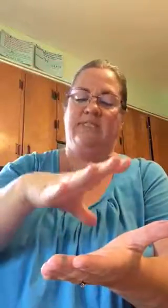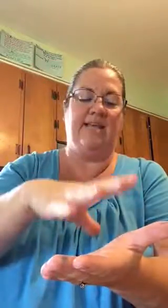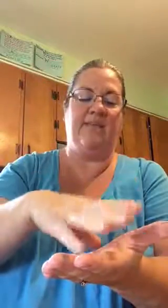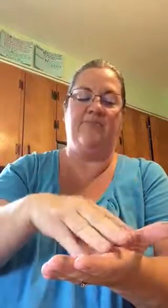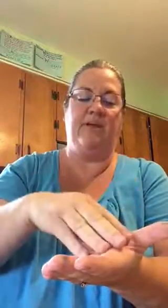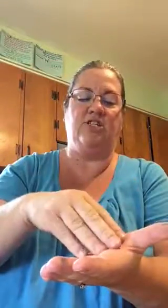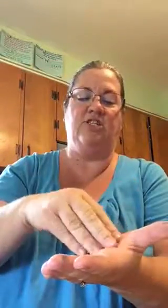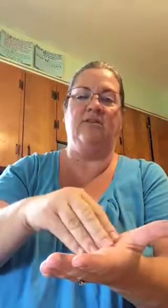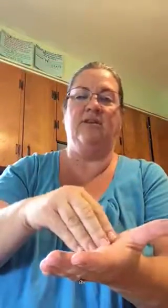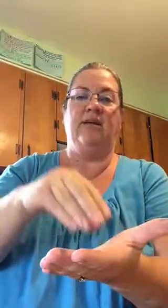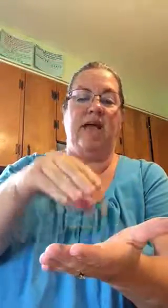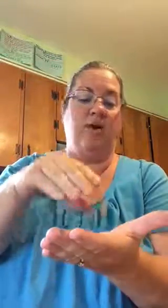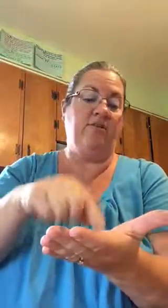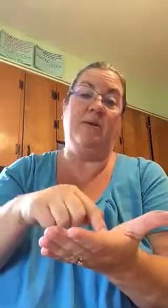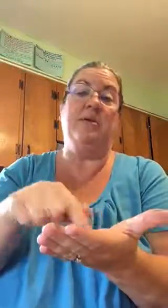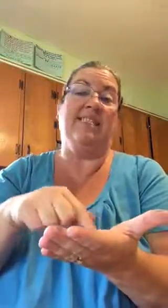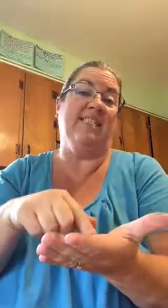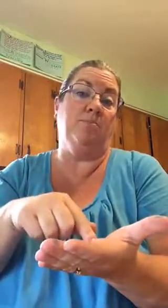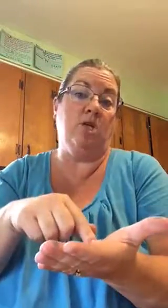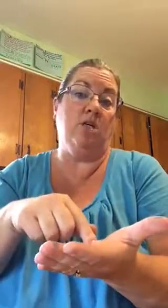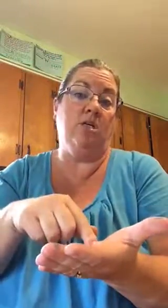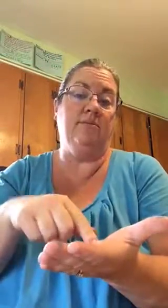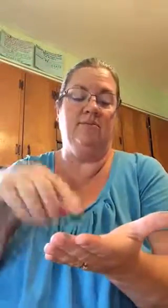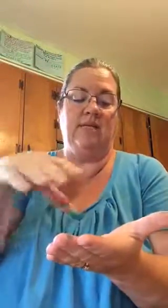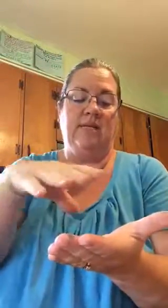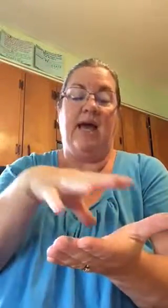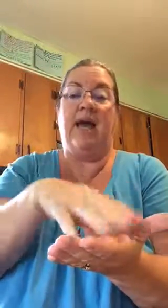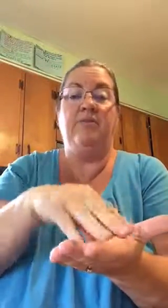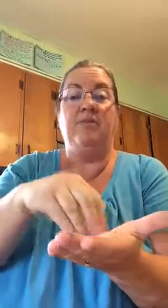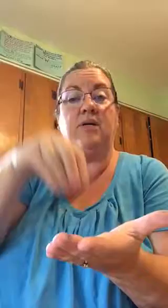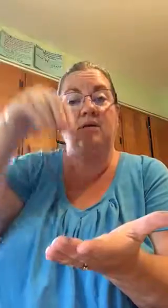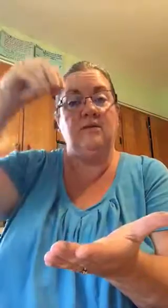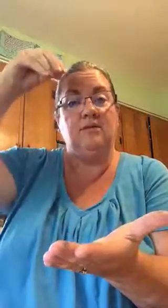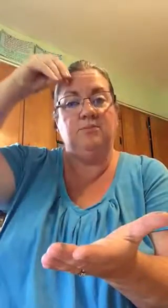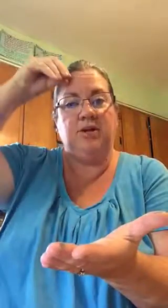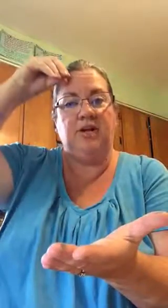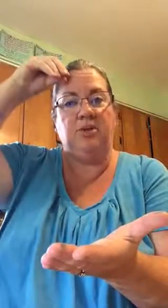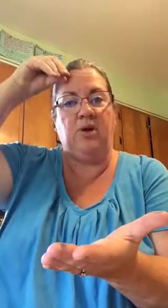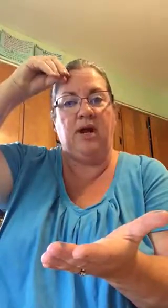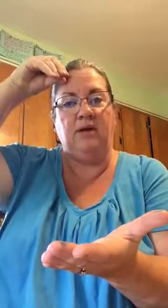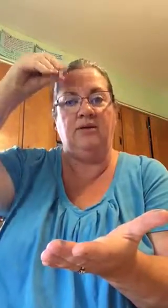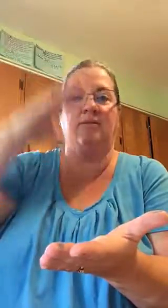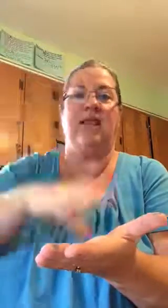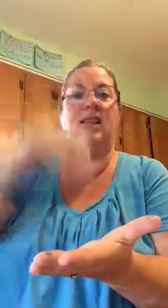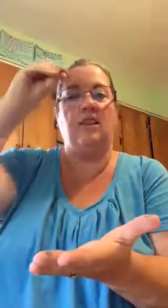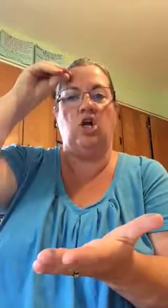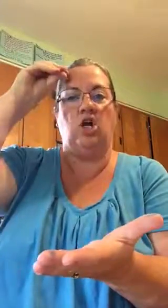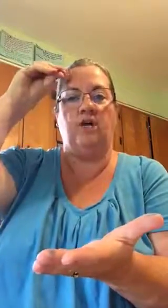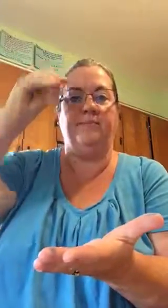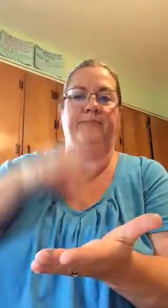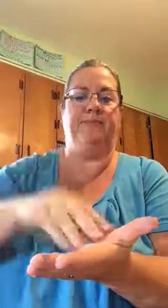take the information out of, maybe this is a book, out of the book, put it in your brain. Learn.